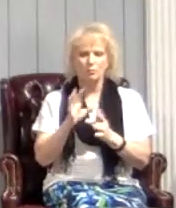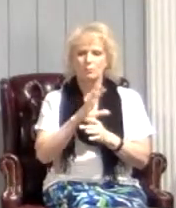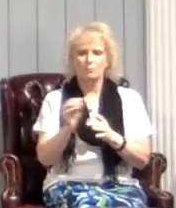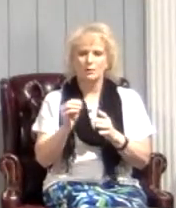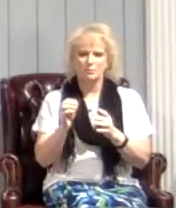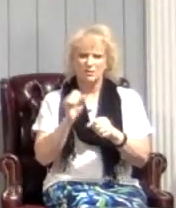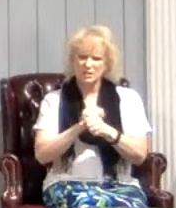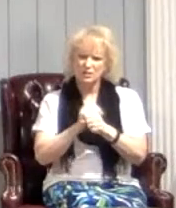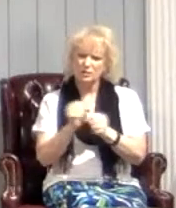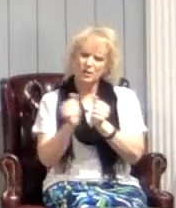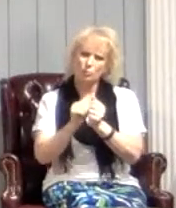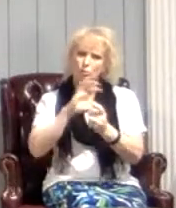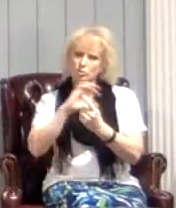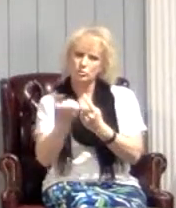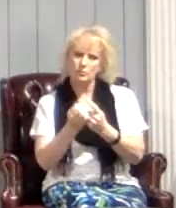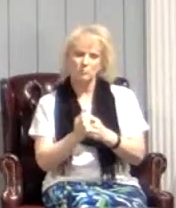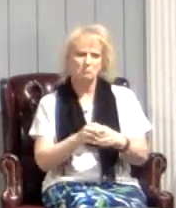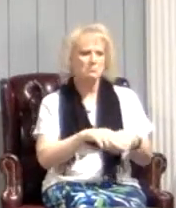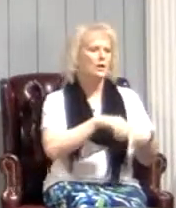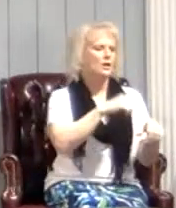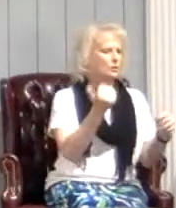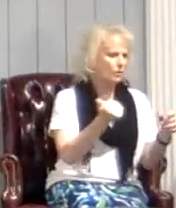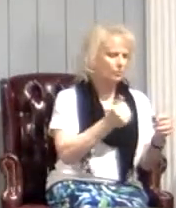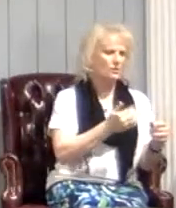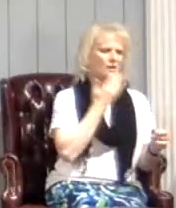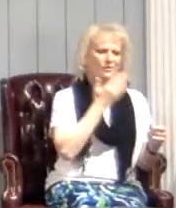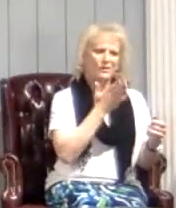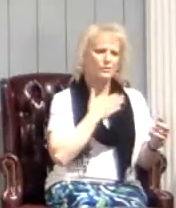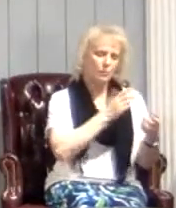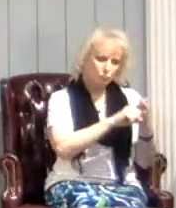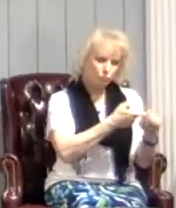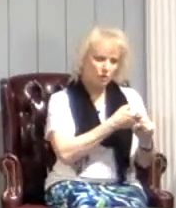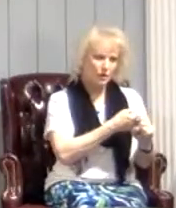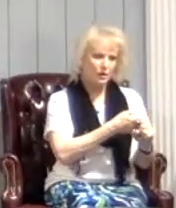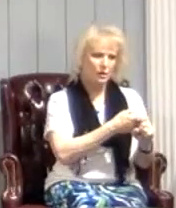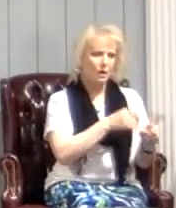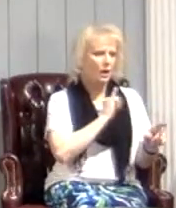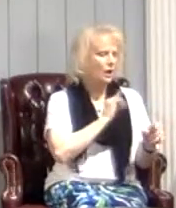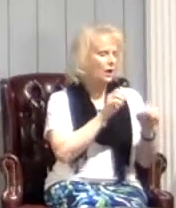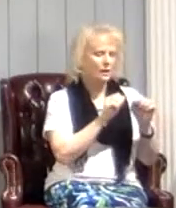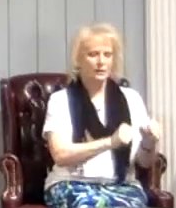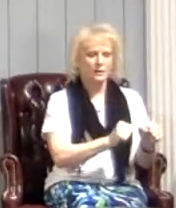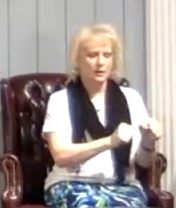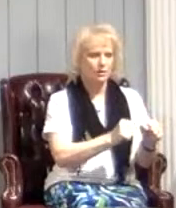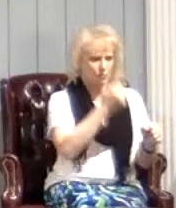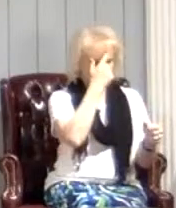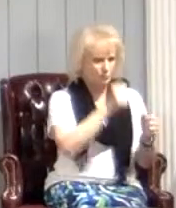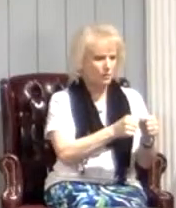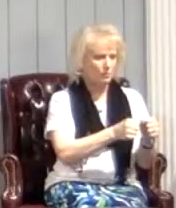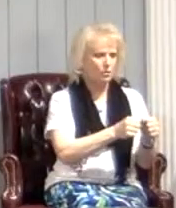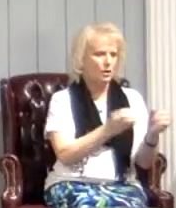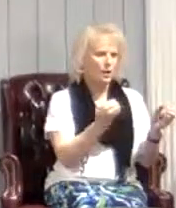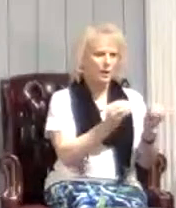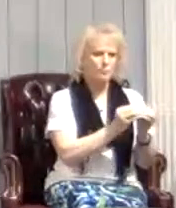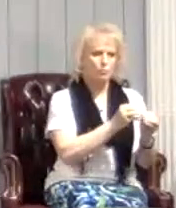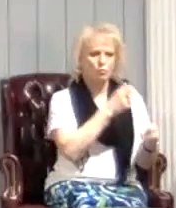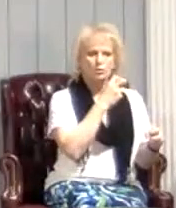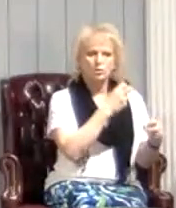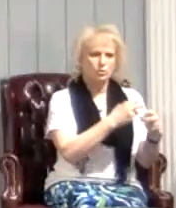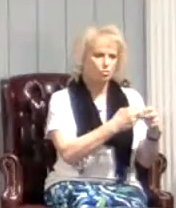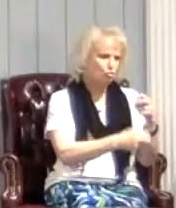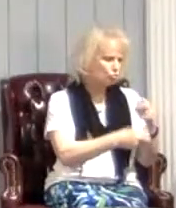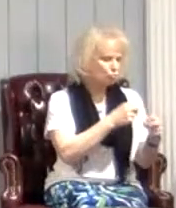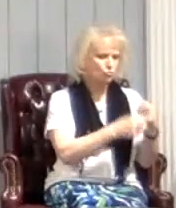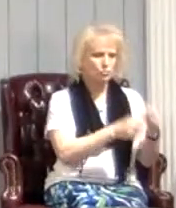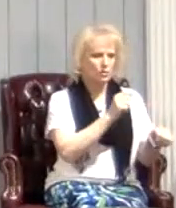circumstances." Another one wrote back and said, "Thank you, my friend. I can't remember a more trying time in my ministry. The prayers